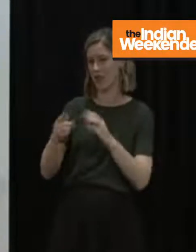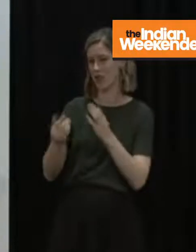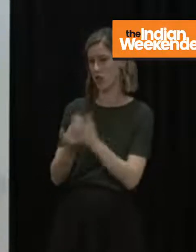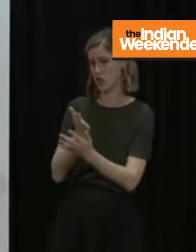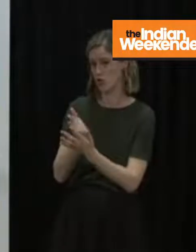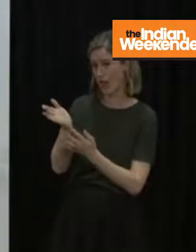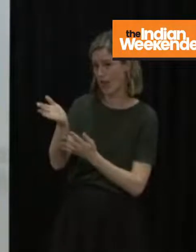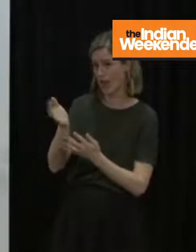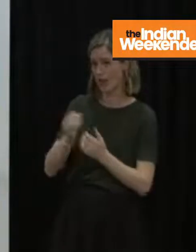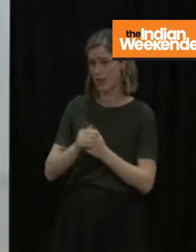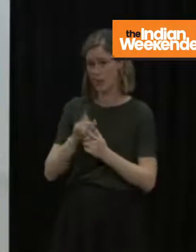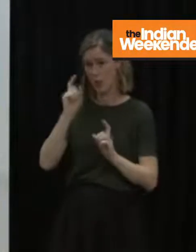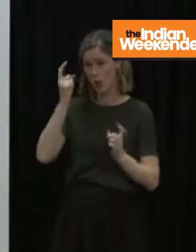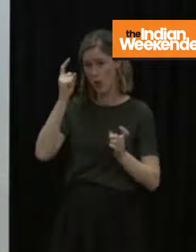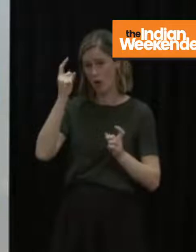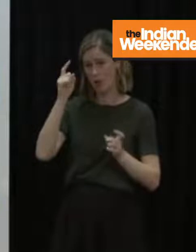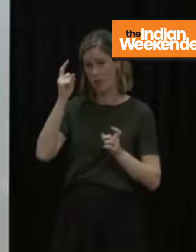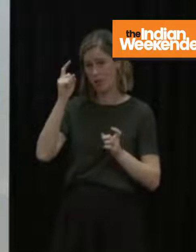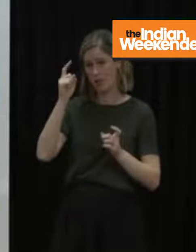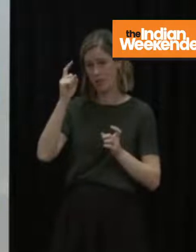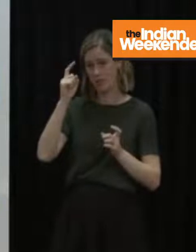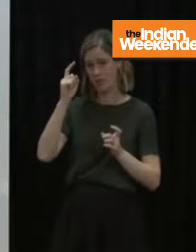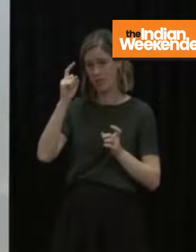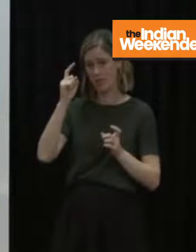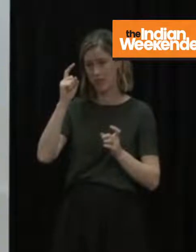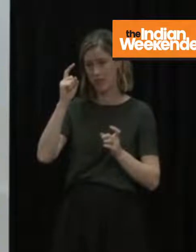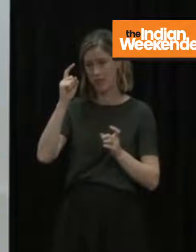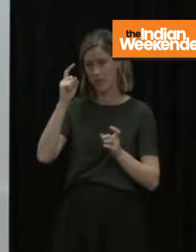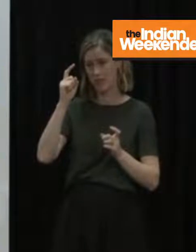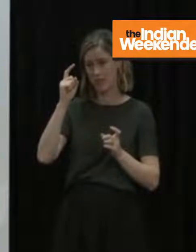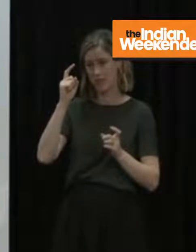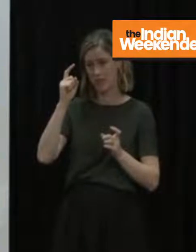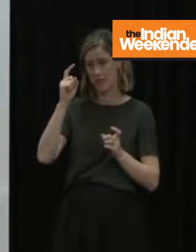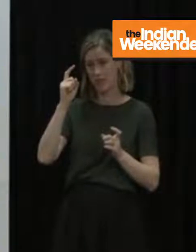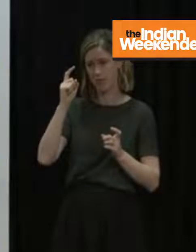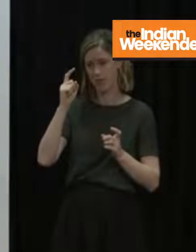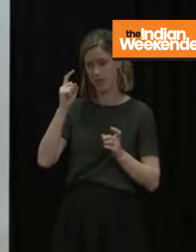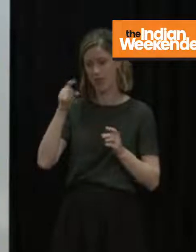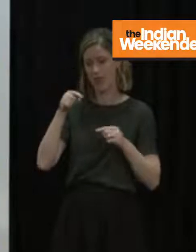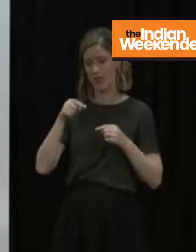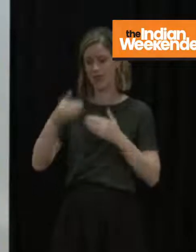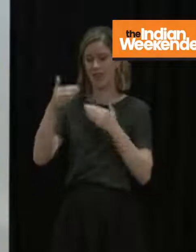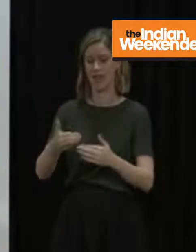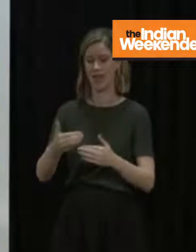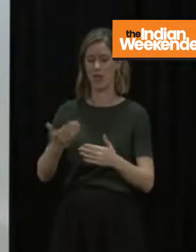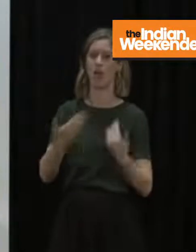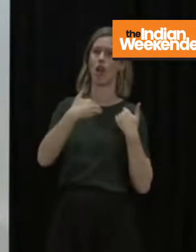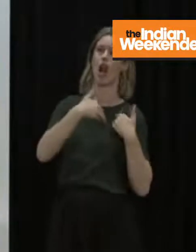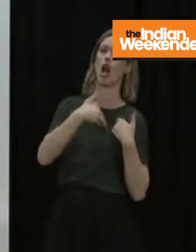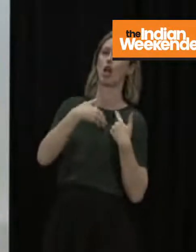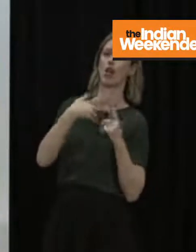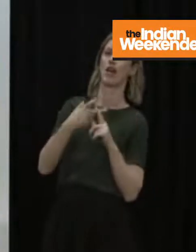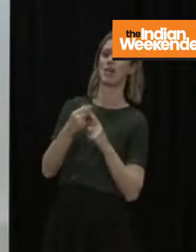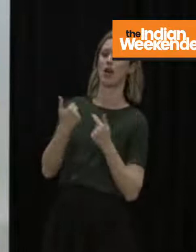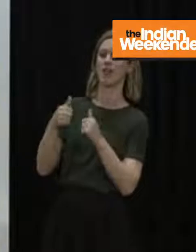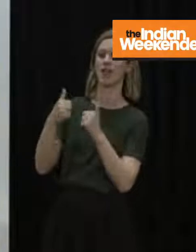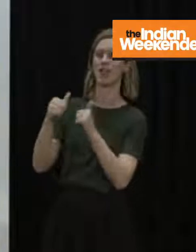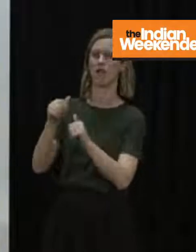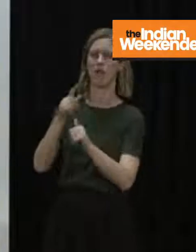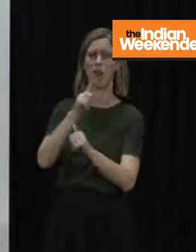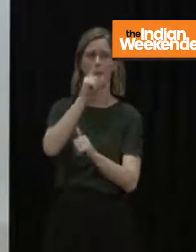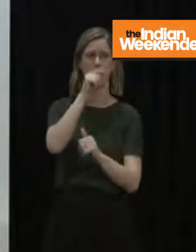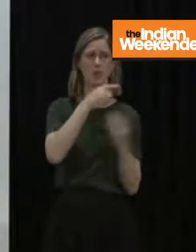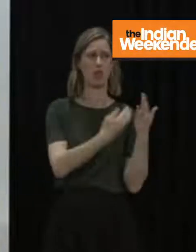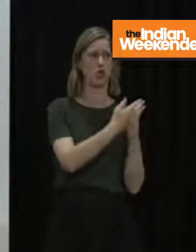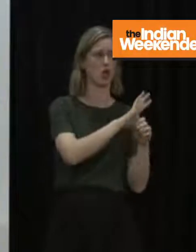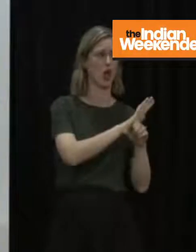that we're moving into a phase in our response that is so reliant on the vaccine, which might be rendered